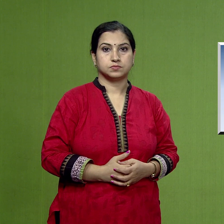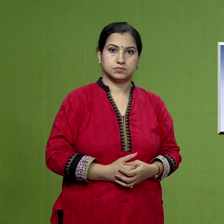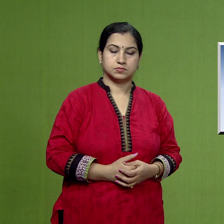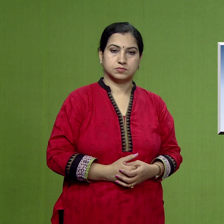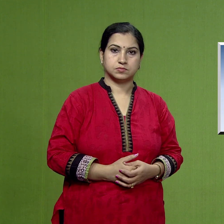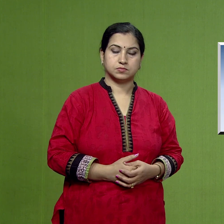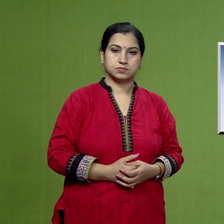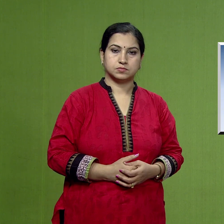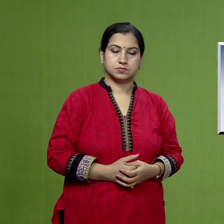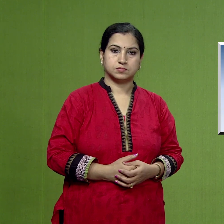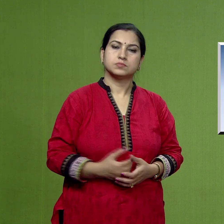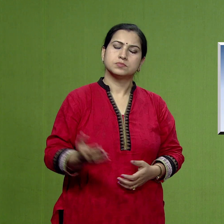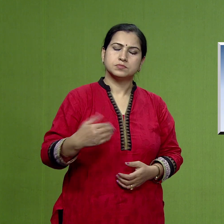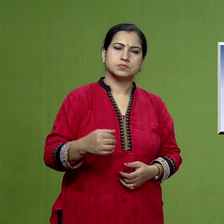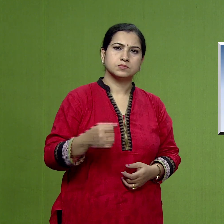Let us look around the room.